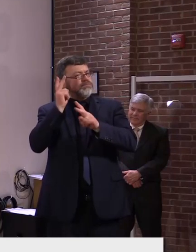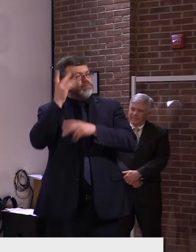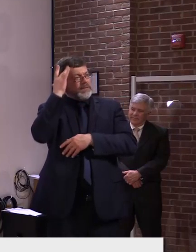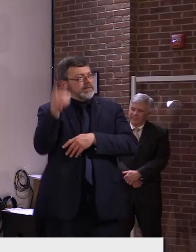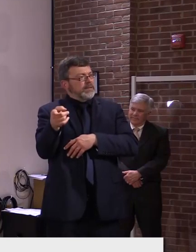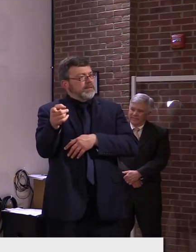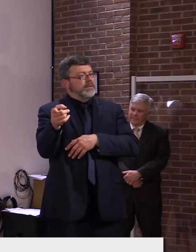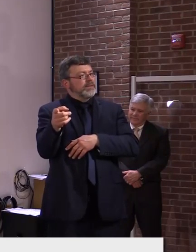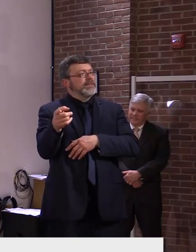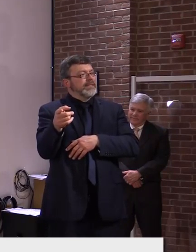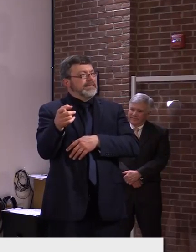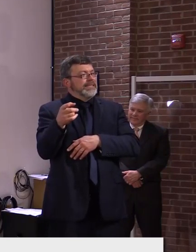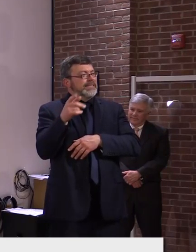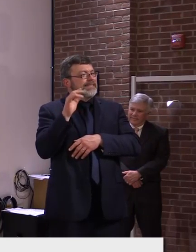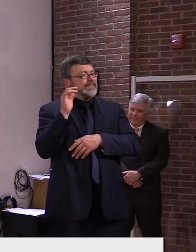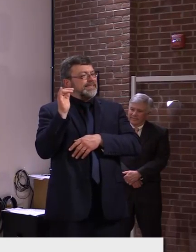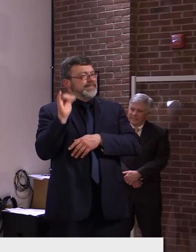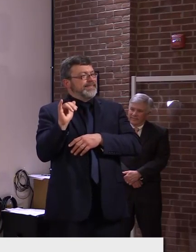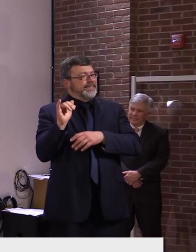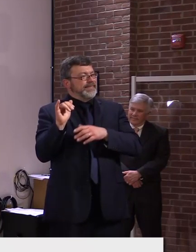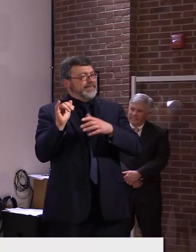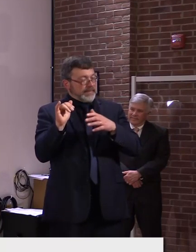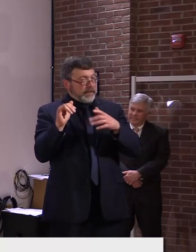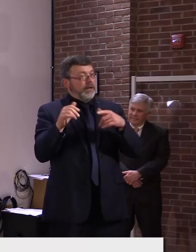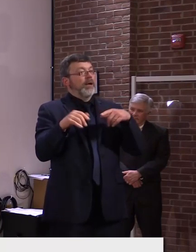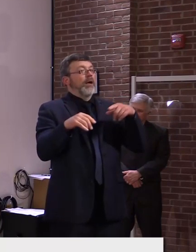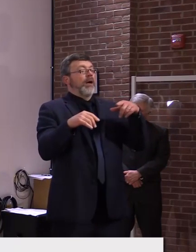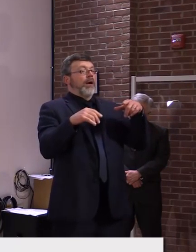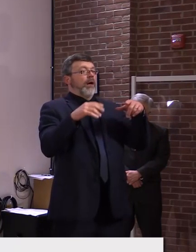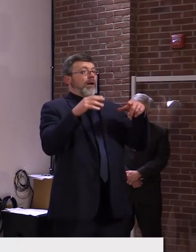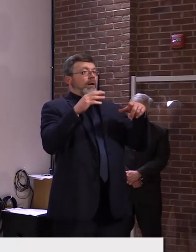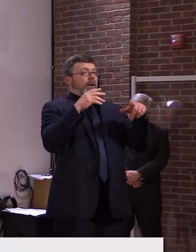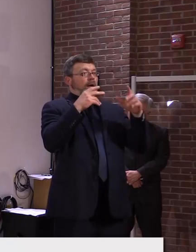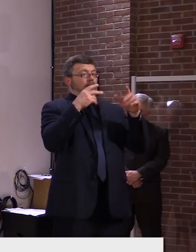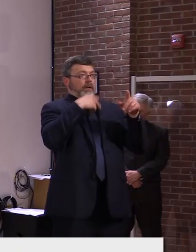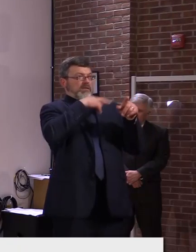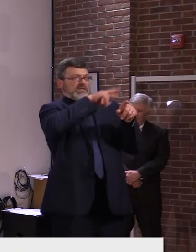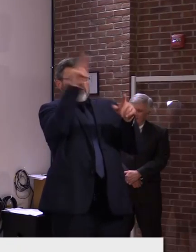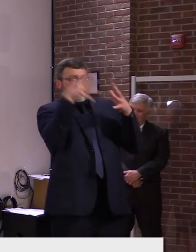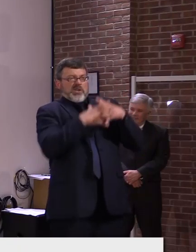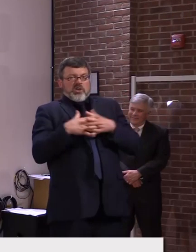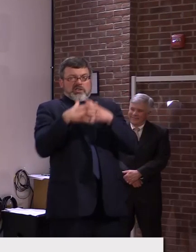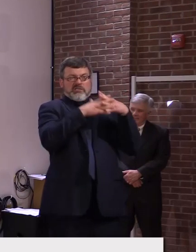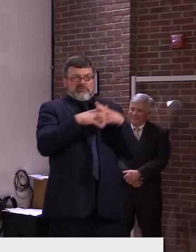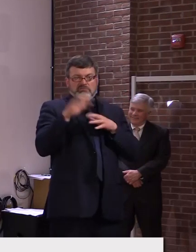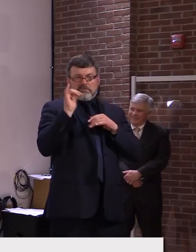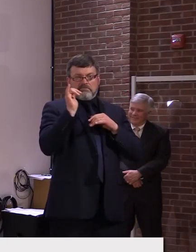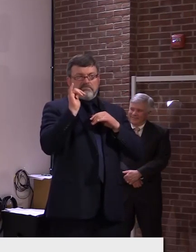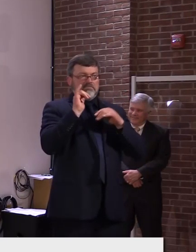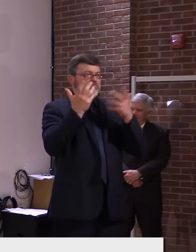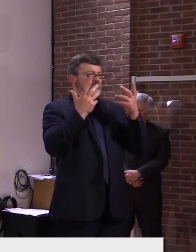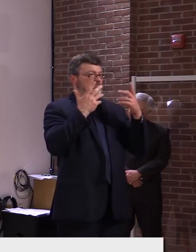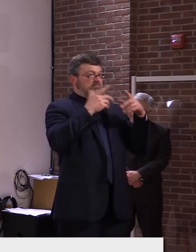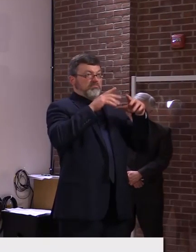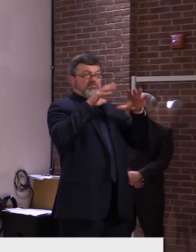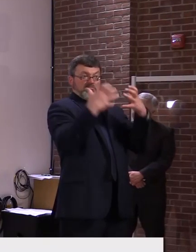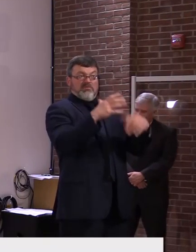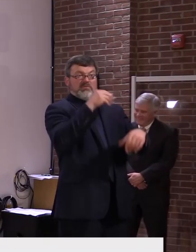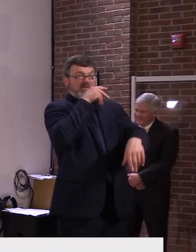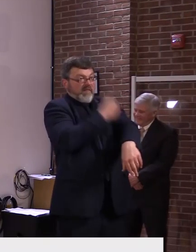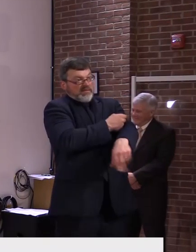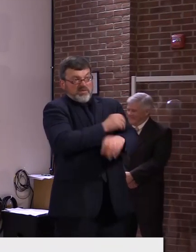that if we do get to 80%, or when we do get to 80%, and if that